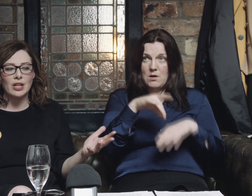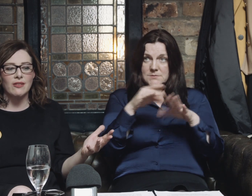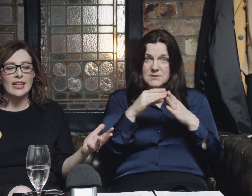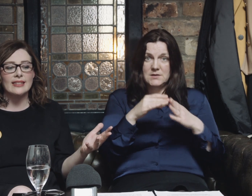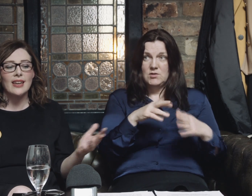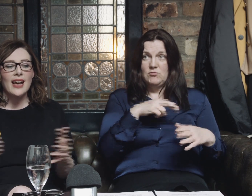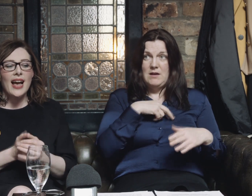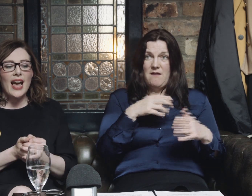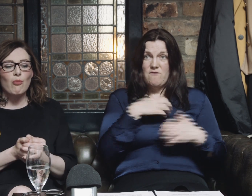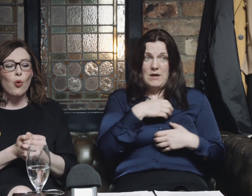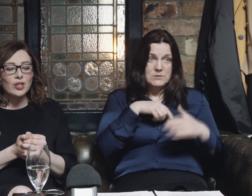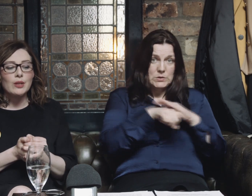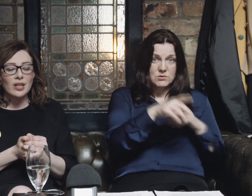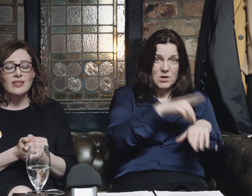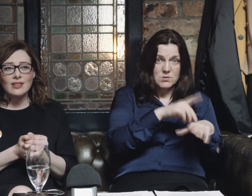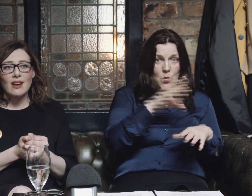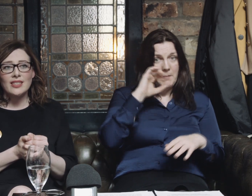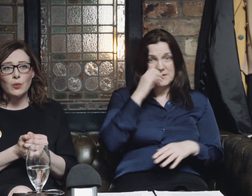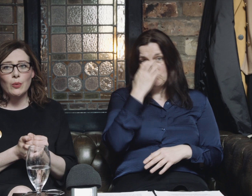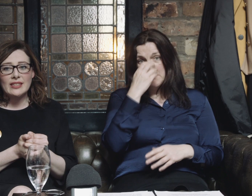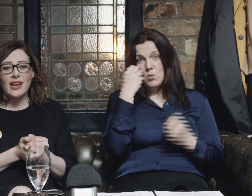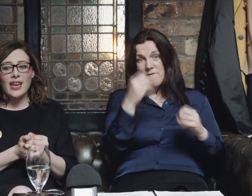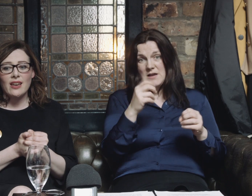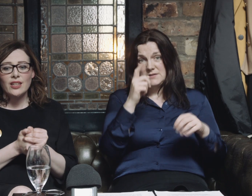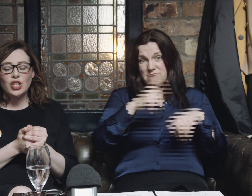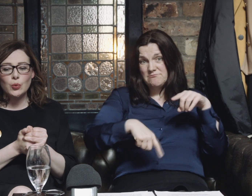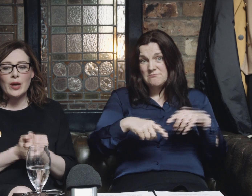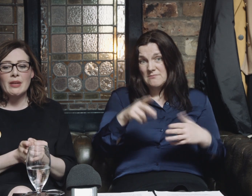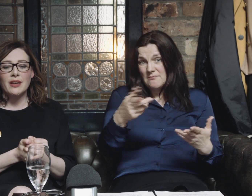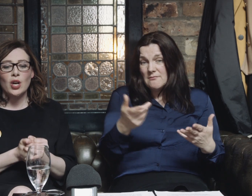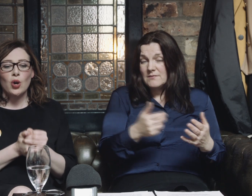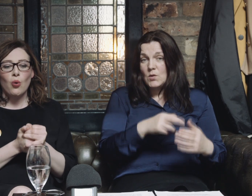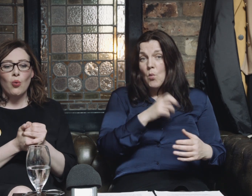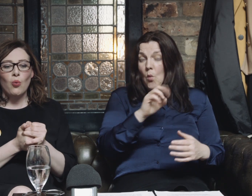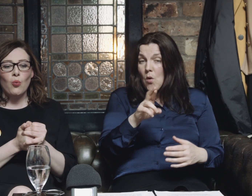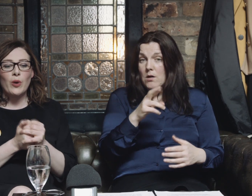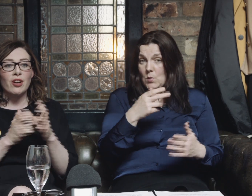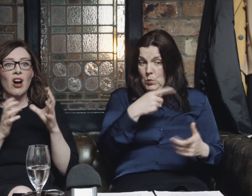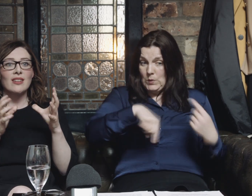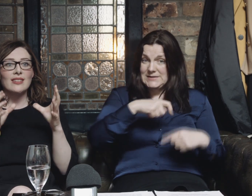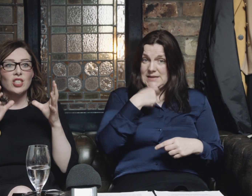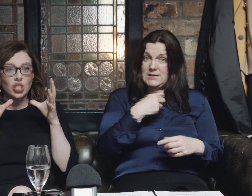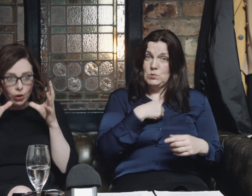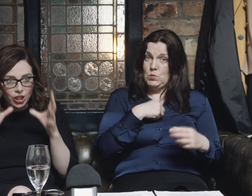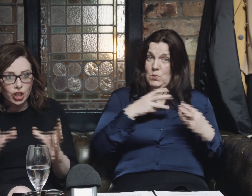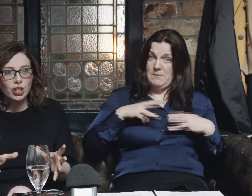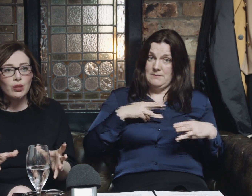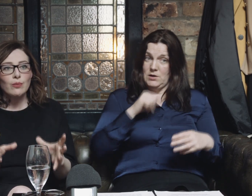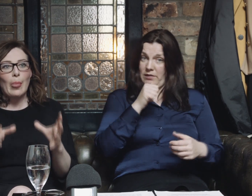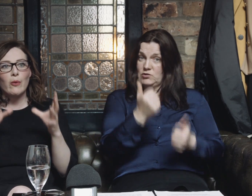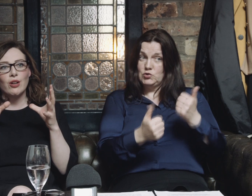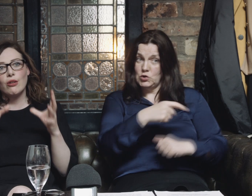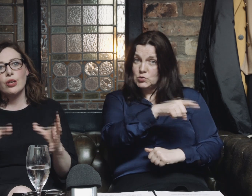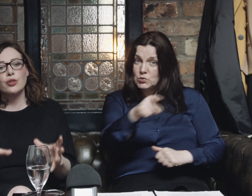is a criminal offence? Or do we want a society where we say to women, we are not going to judge